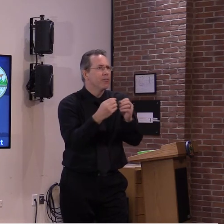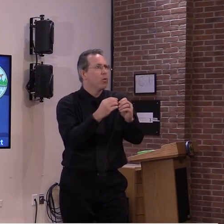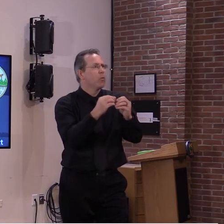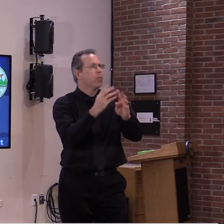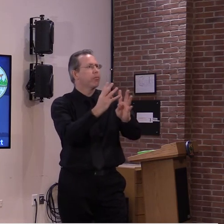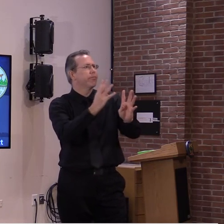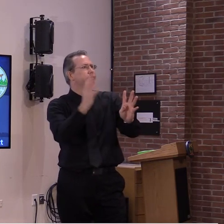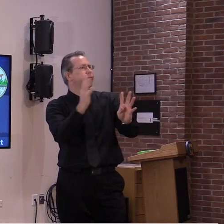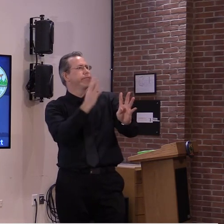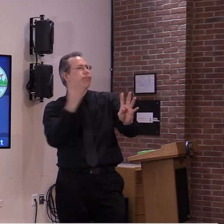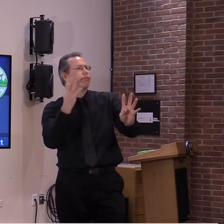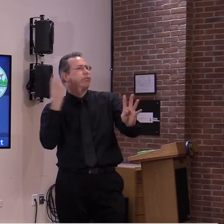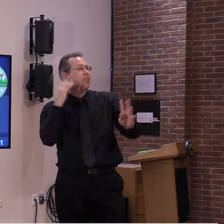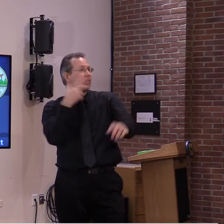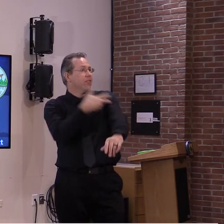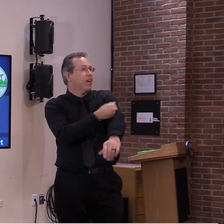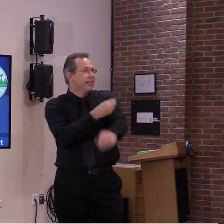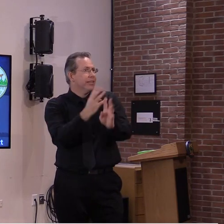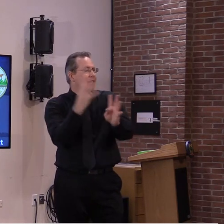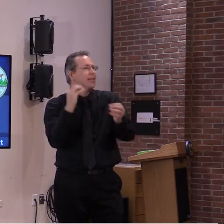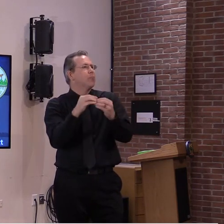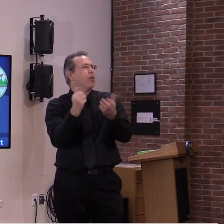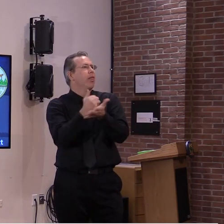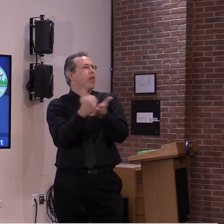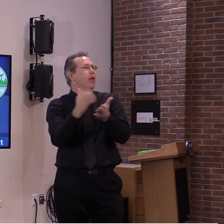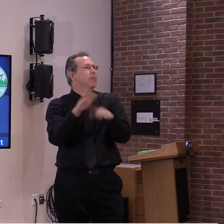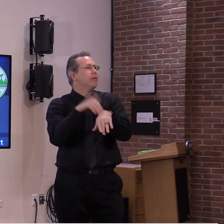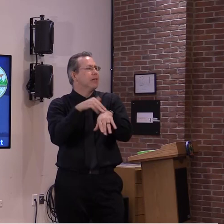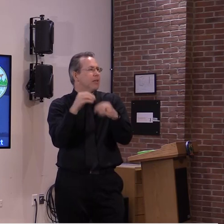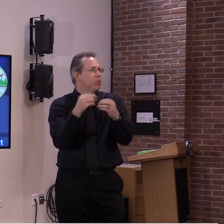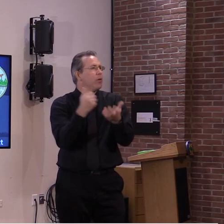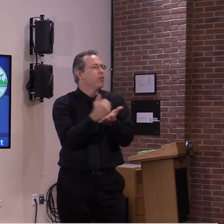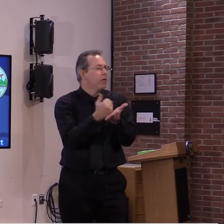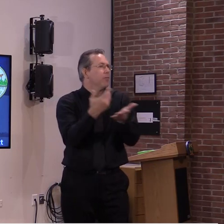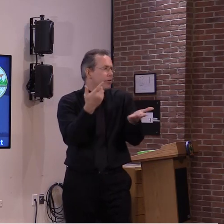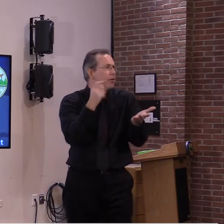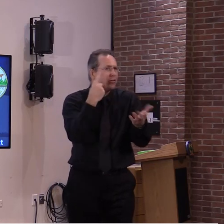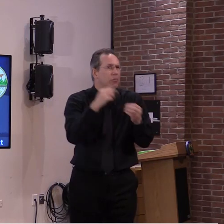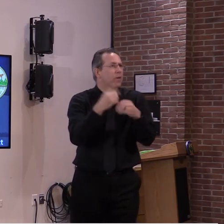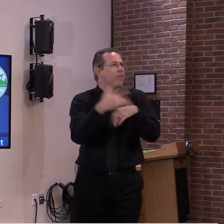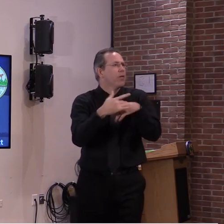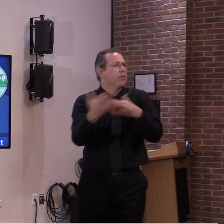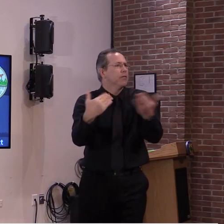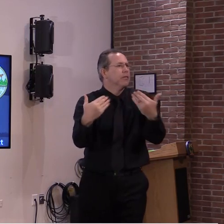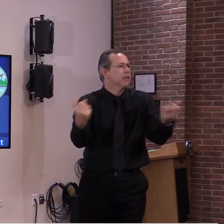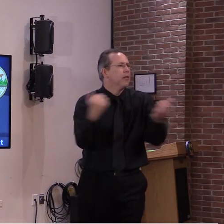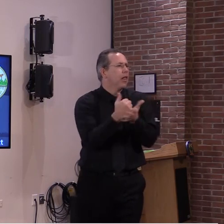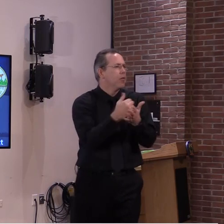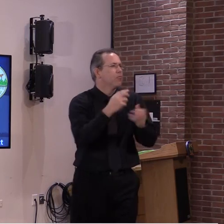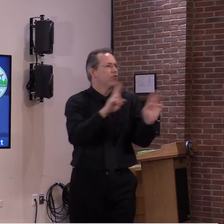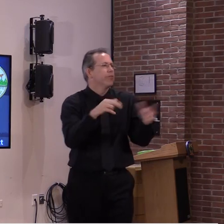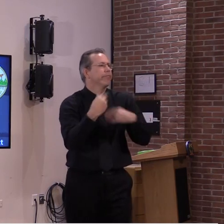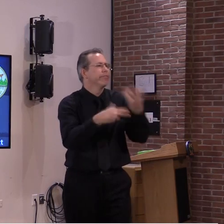you do want to have adequate throughput. So the more staff you have, the better.